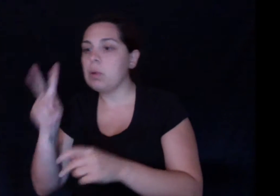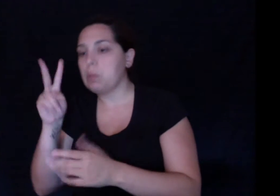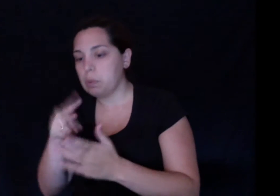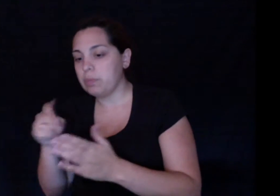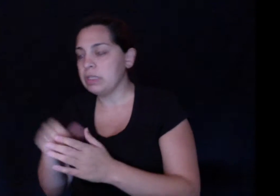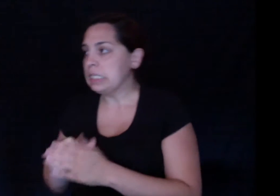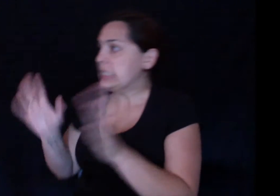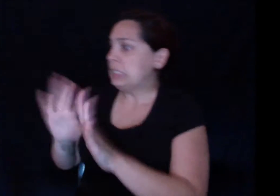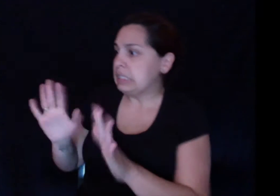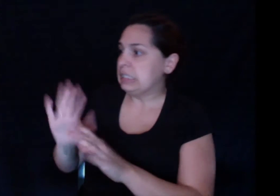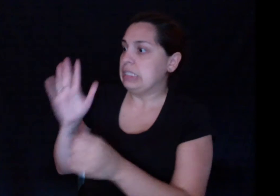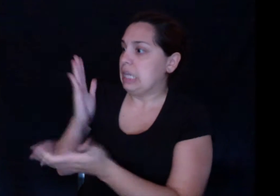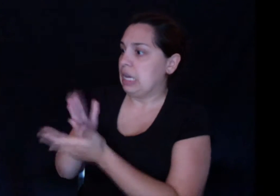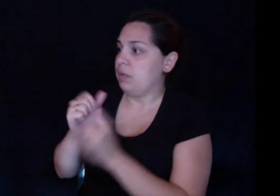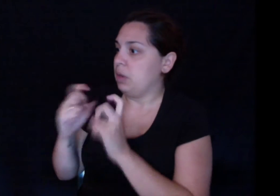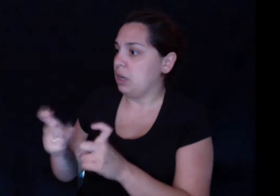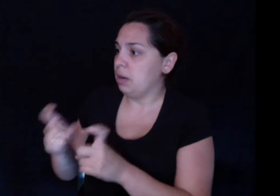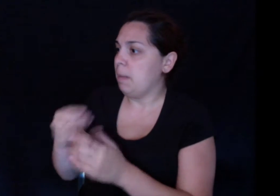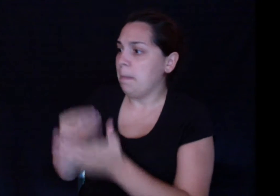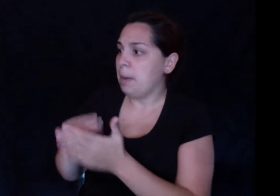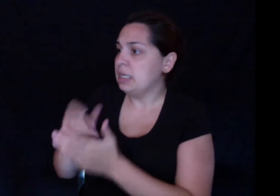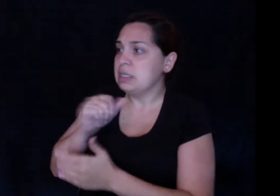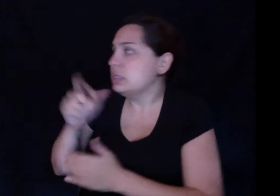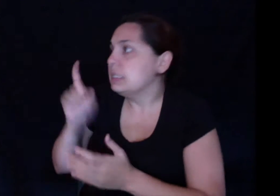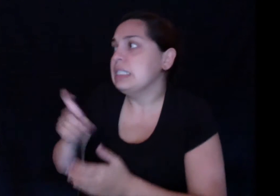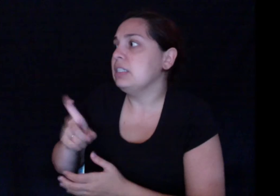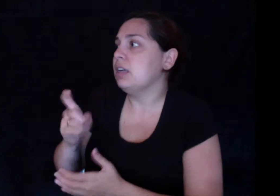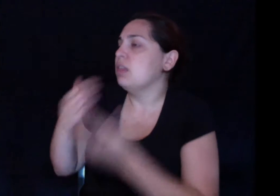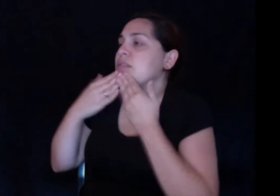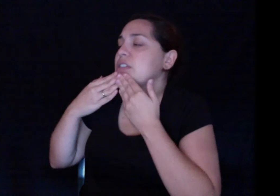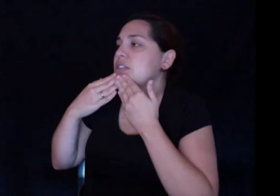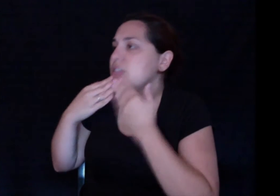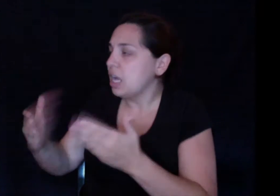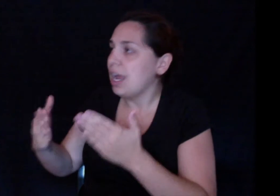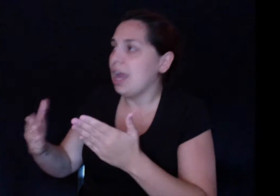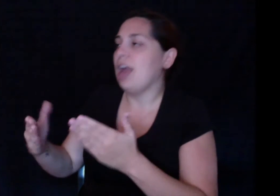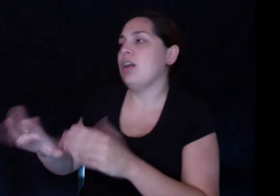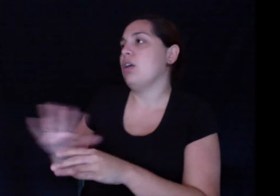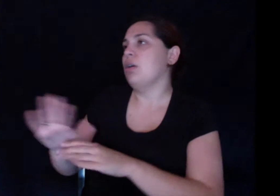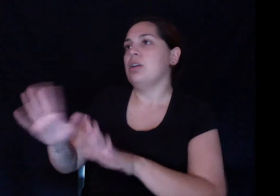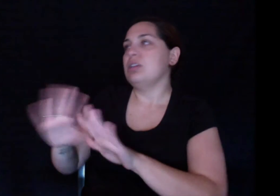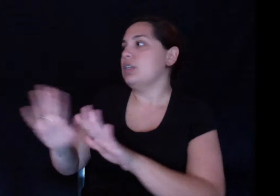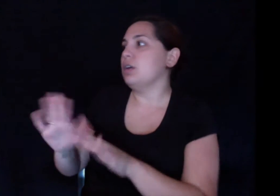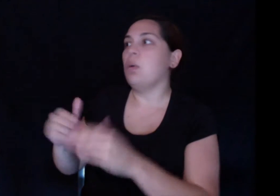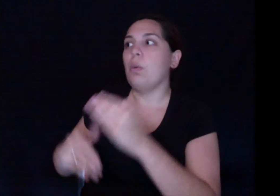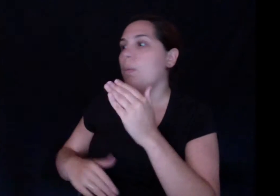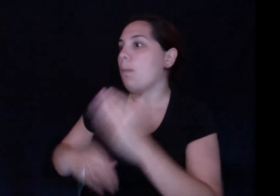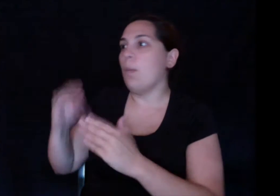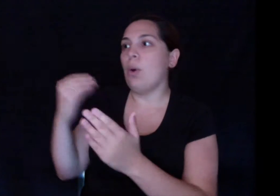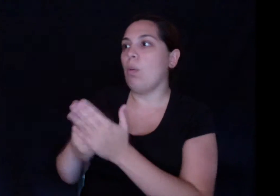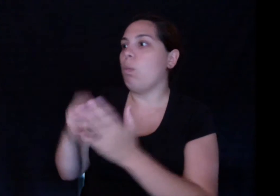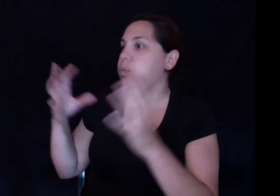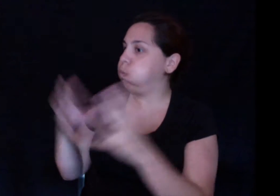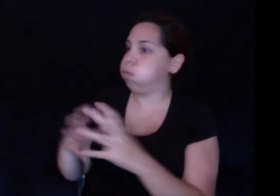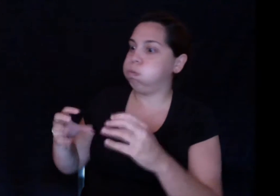work and I just like opened up Reddit, went on Facebook and I got a little stoned because I like getting a little stoned